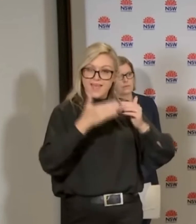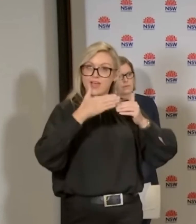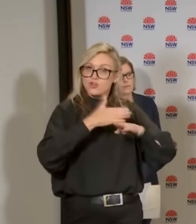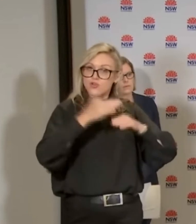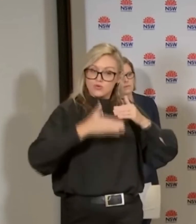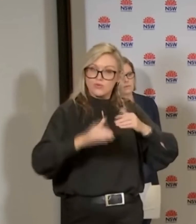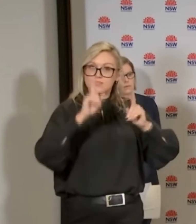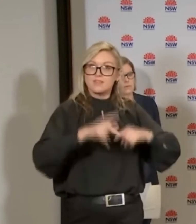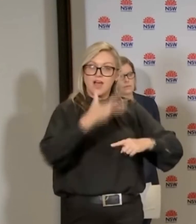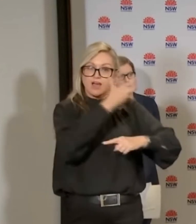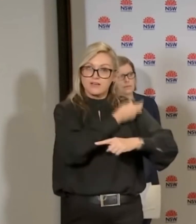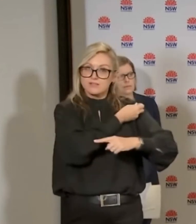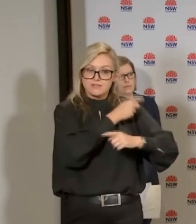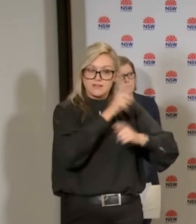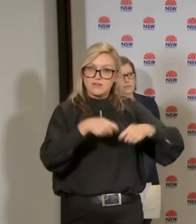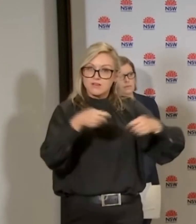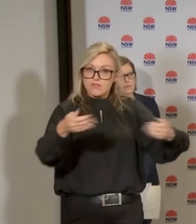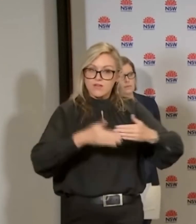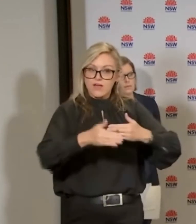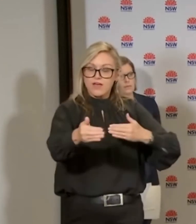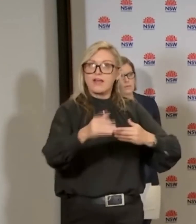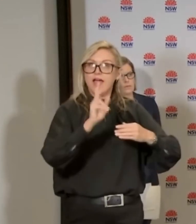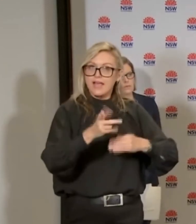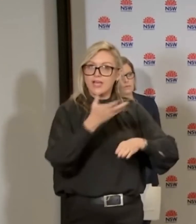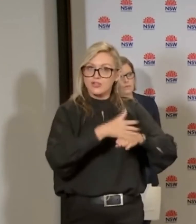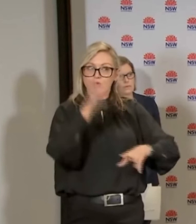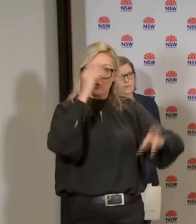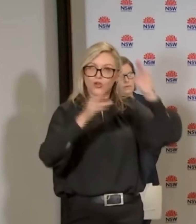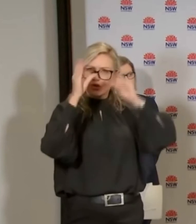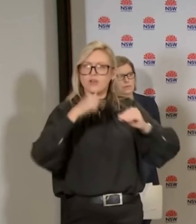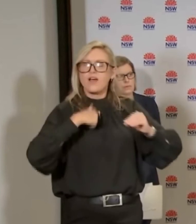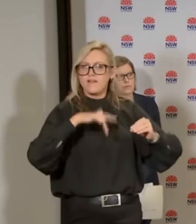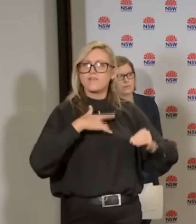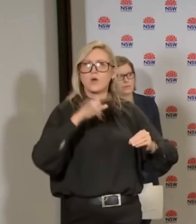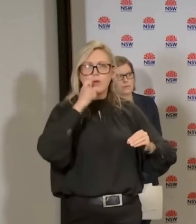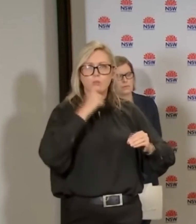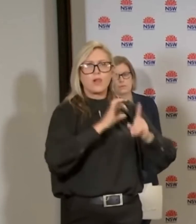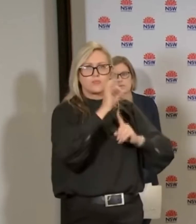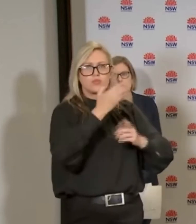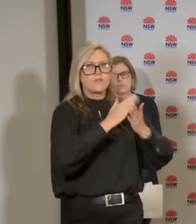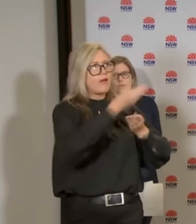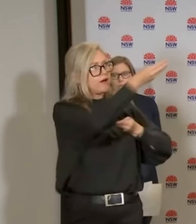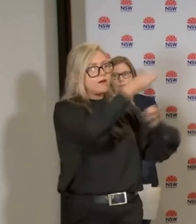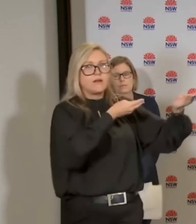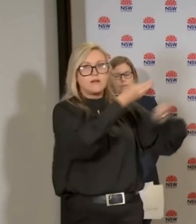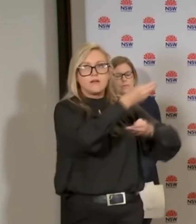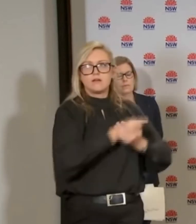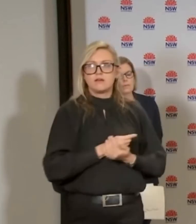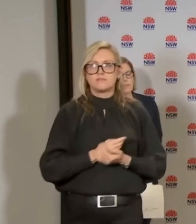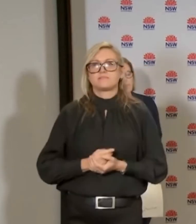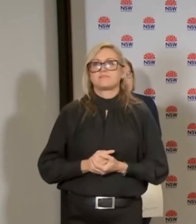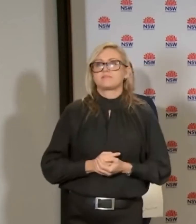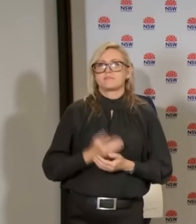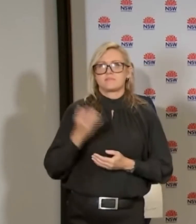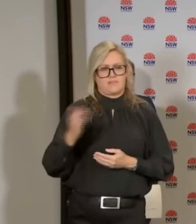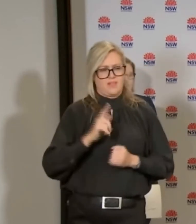quite sure that in the days and weeks to come, there'll be full information exchange between each of the federal and each of the state governments and federal